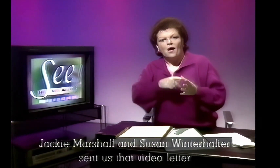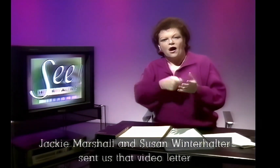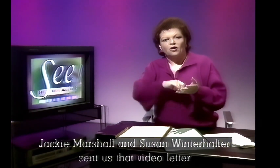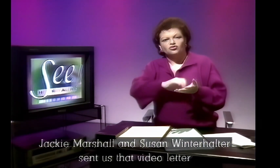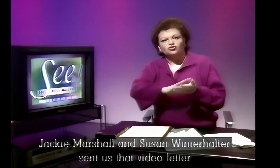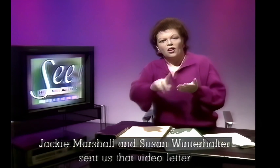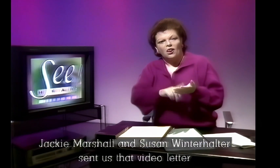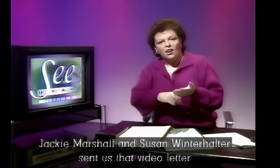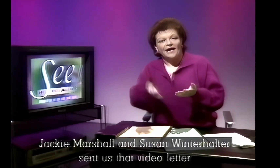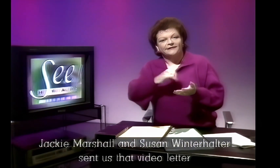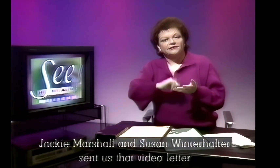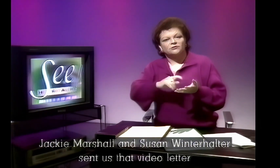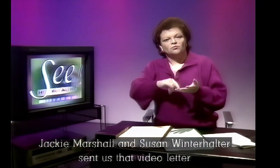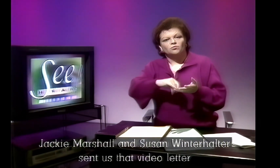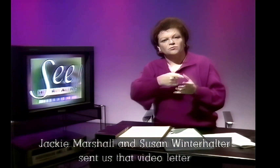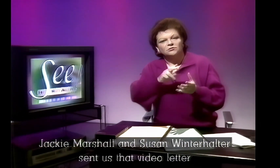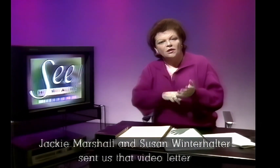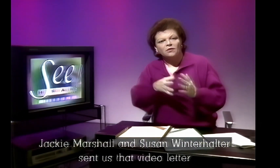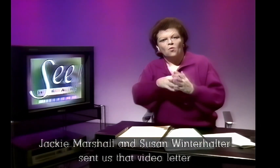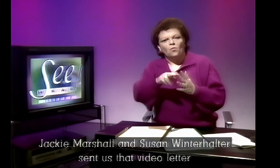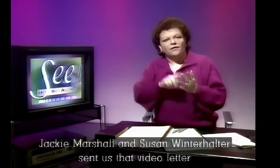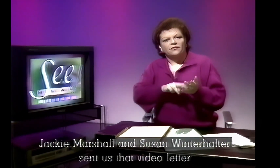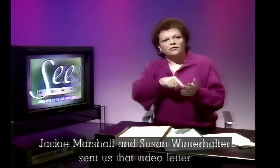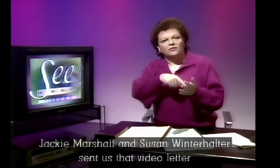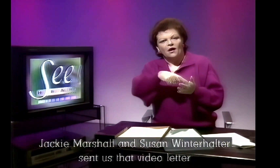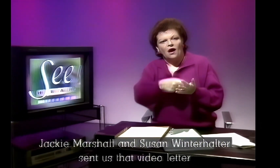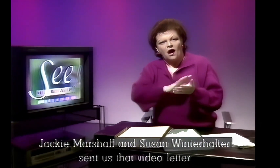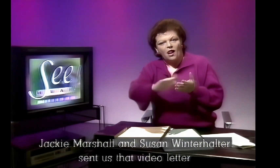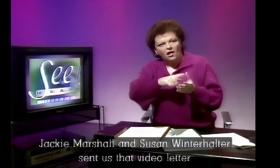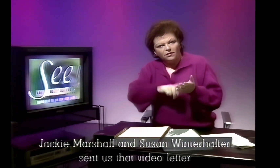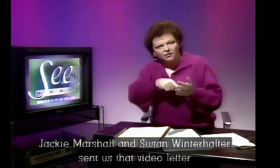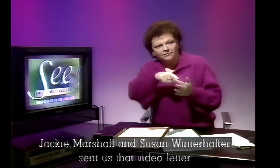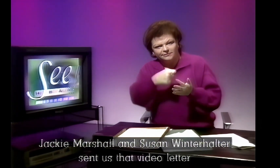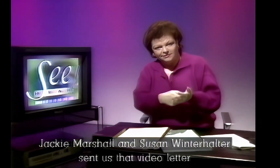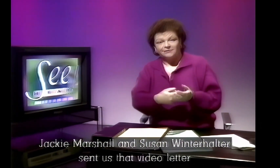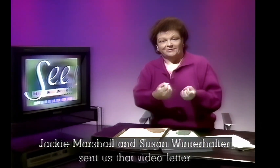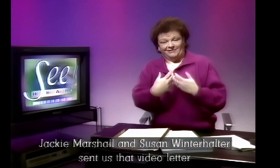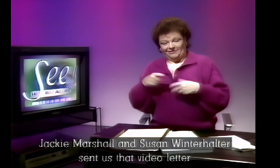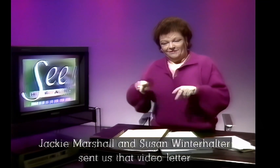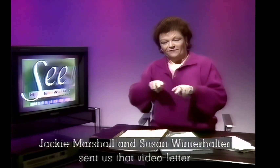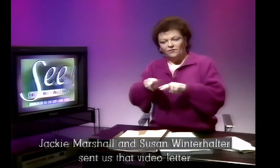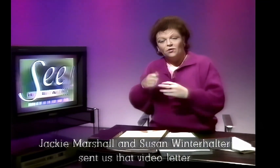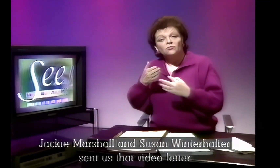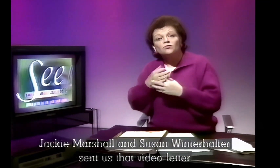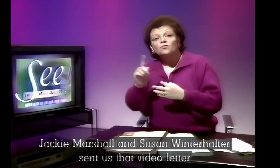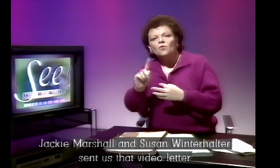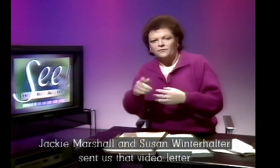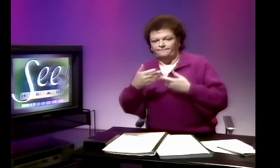Jackie Marshall and Susan Winterhalter sent us that video letter after talking to us at the See Here stand